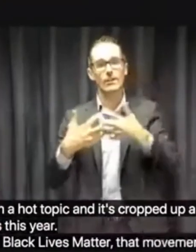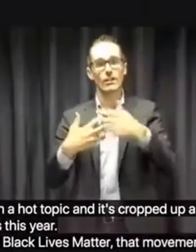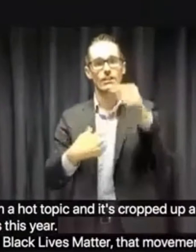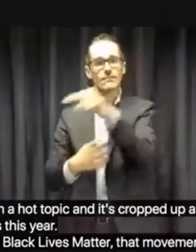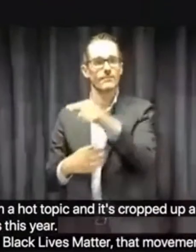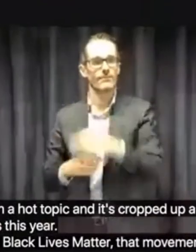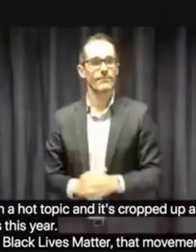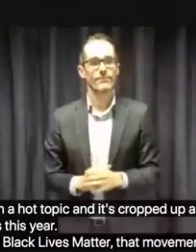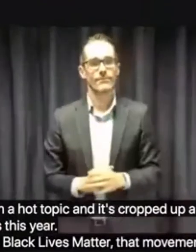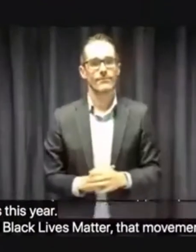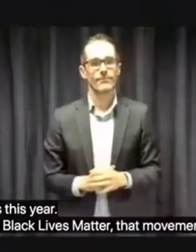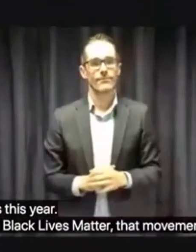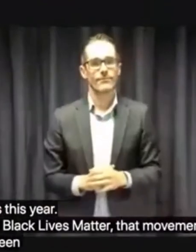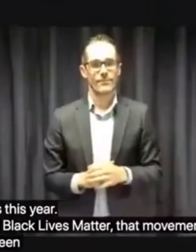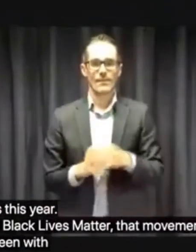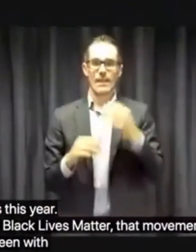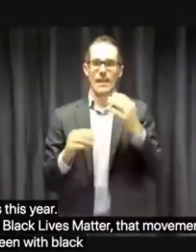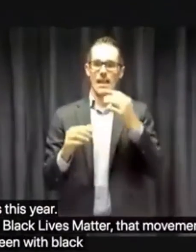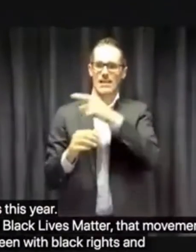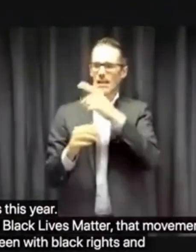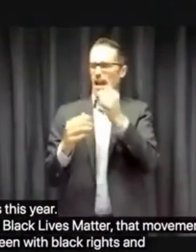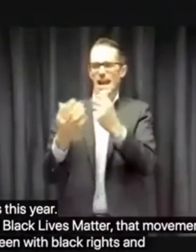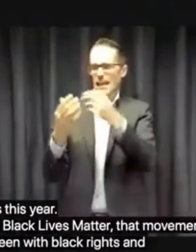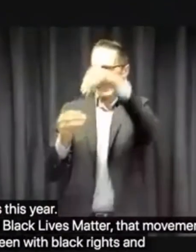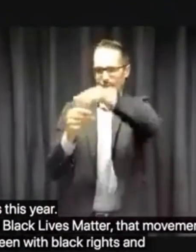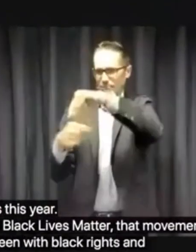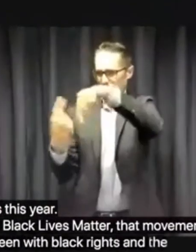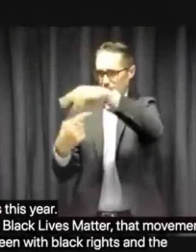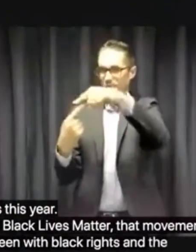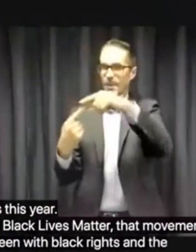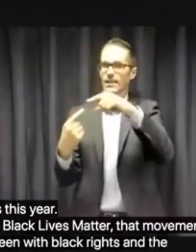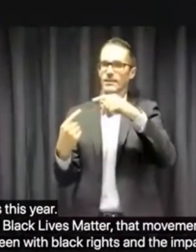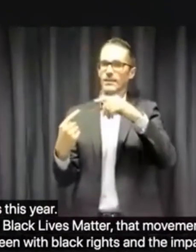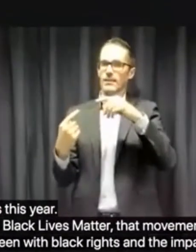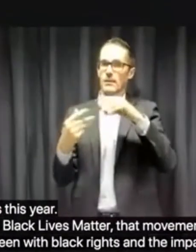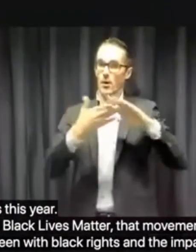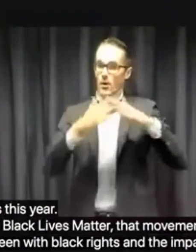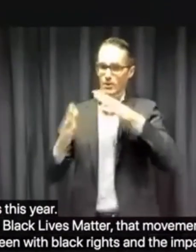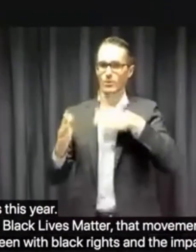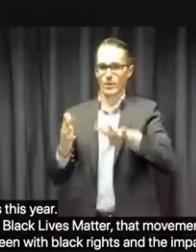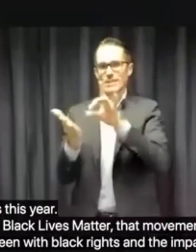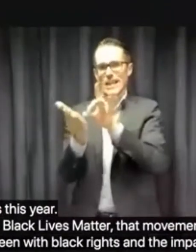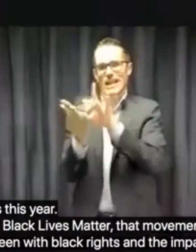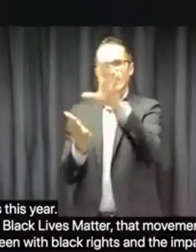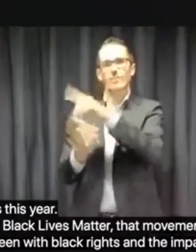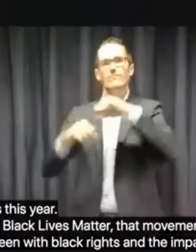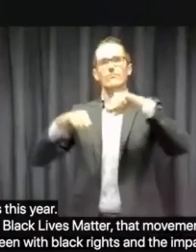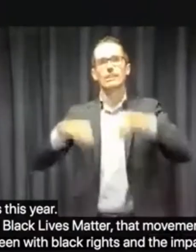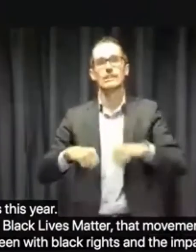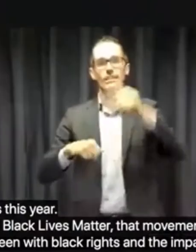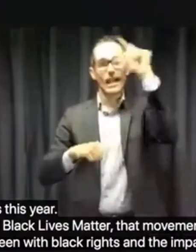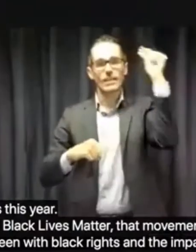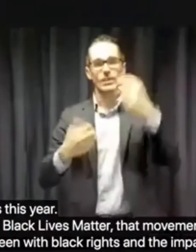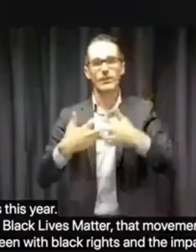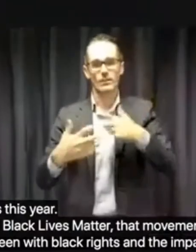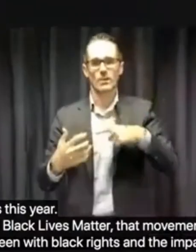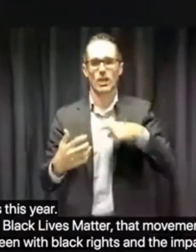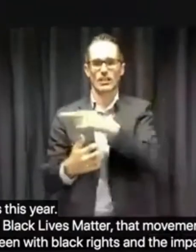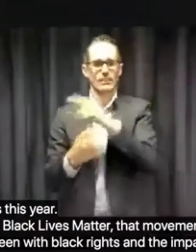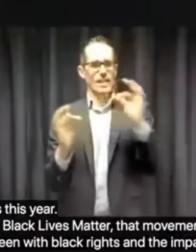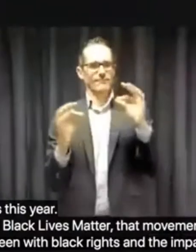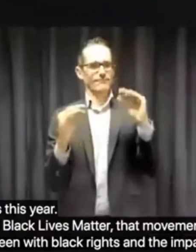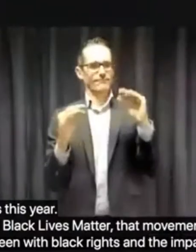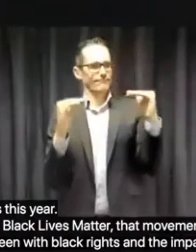and the impacts it had on Gallaudet University, the only deaf university in the world. So the deaf community wanted to ask